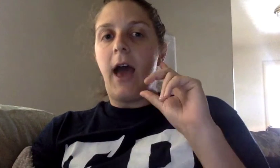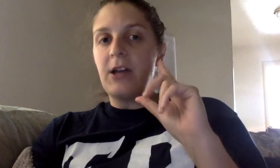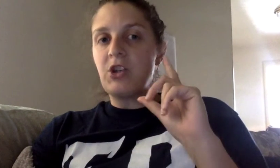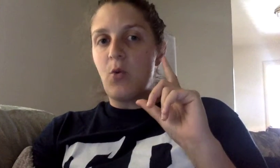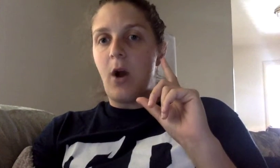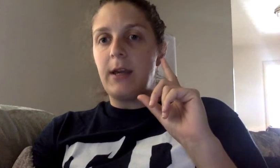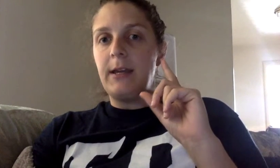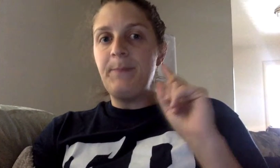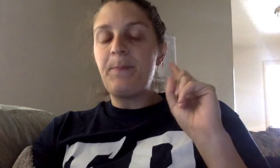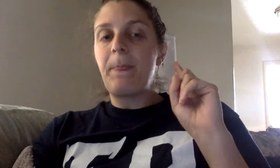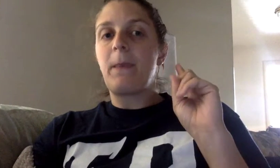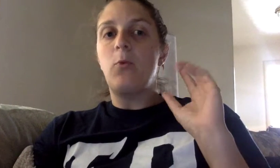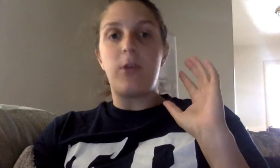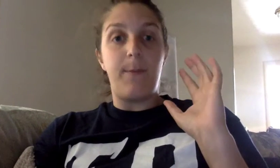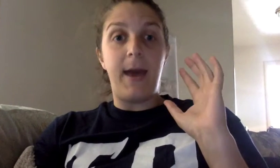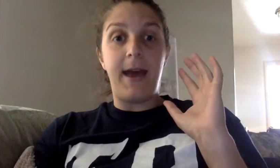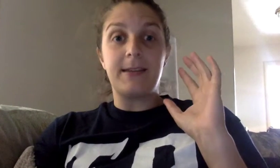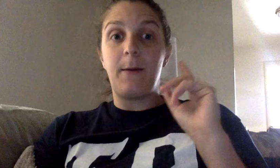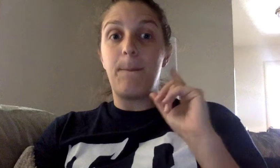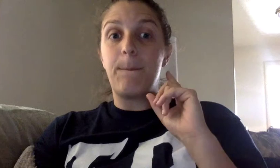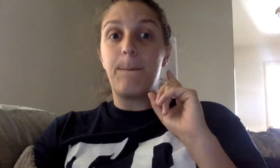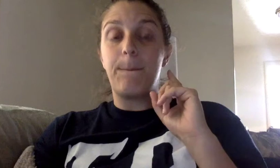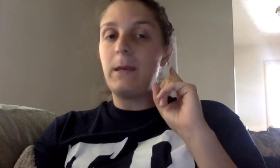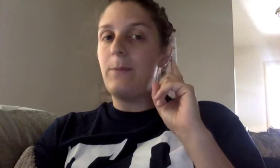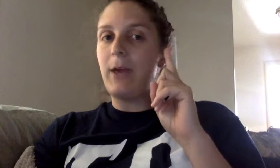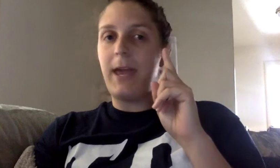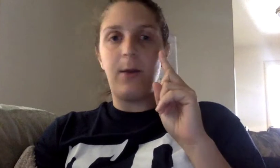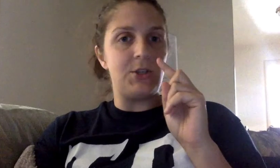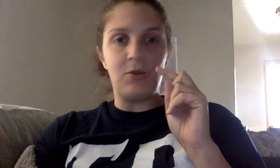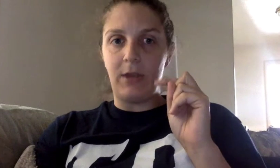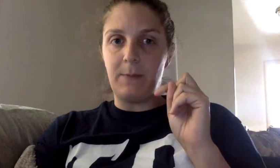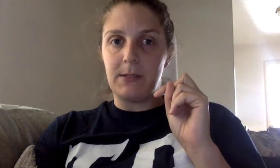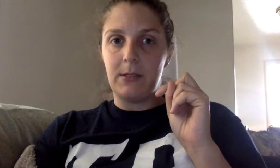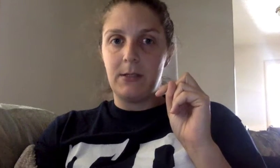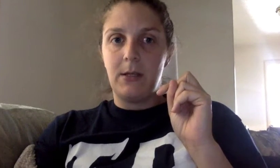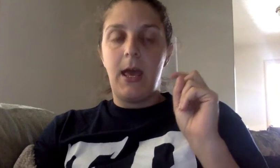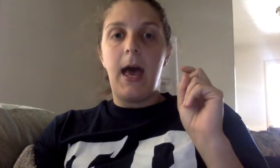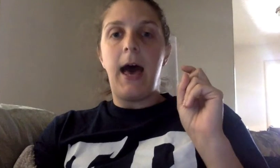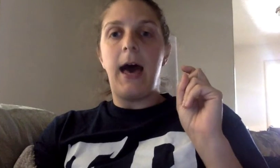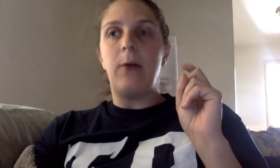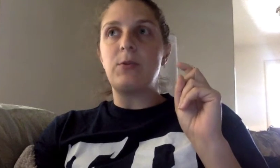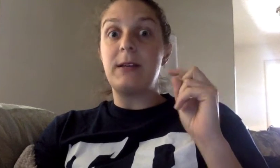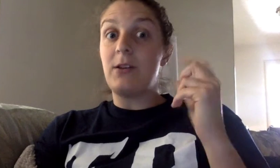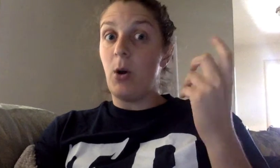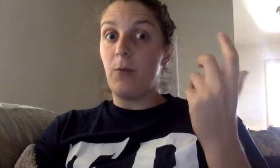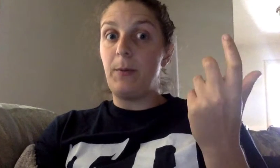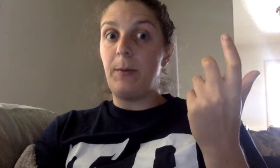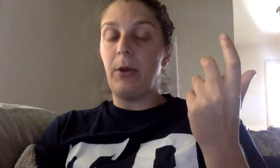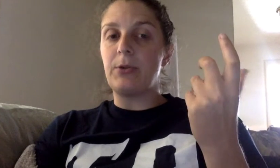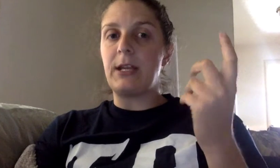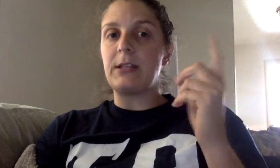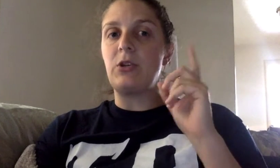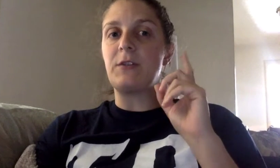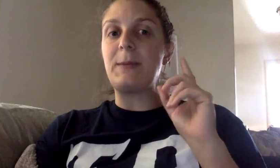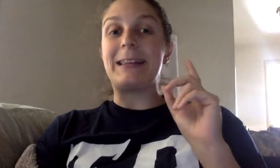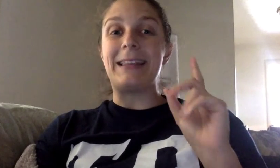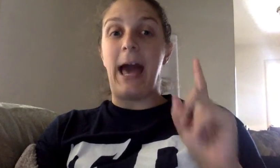as you're walking with a mask, people can't read your lips, which makes it hard for people to understand. So you have to speak